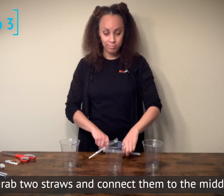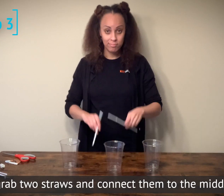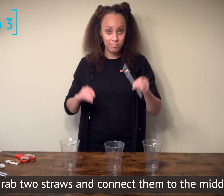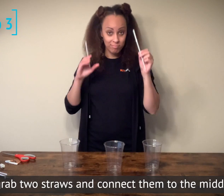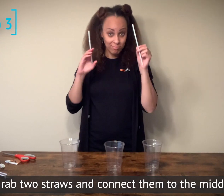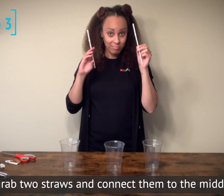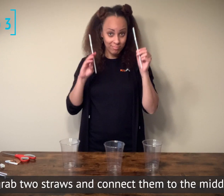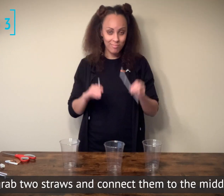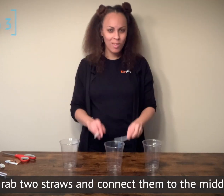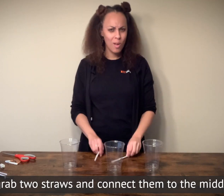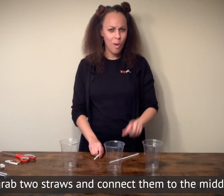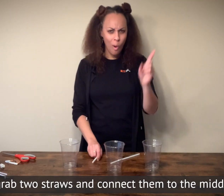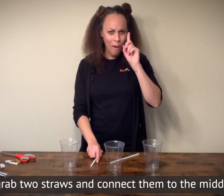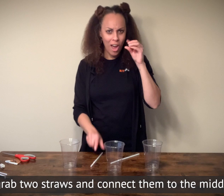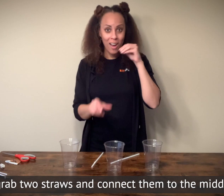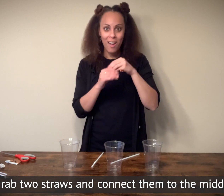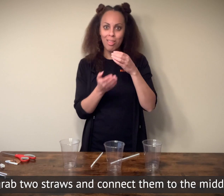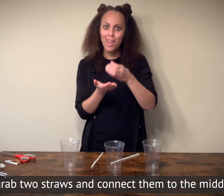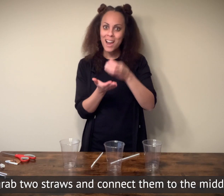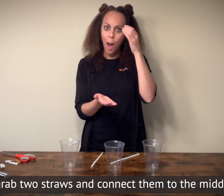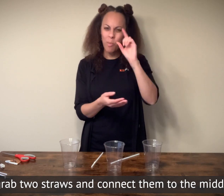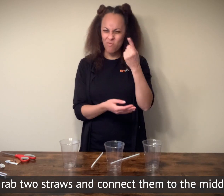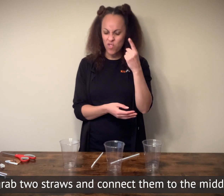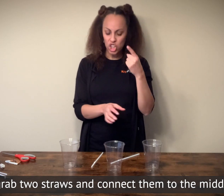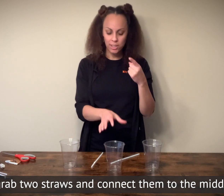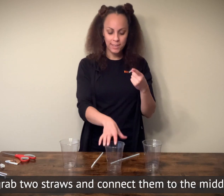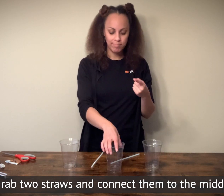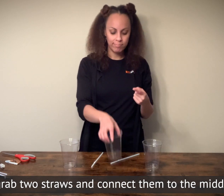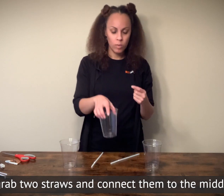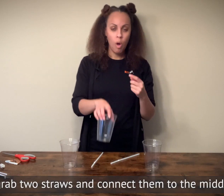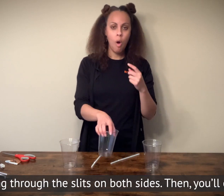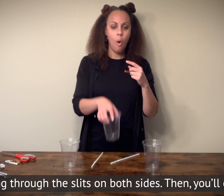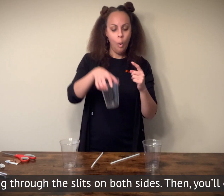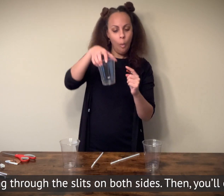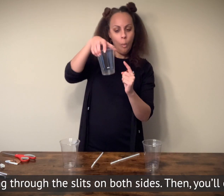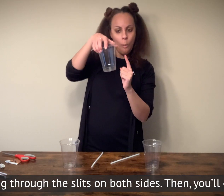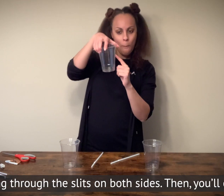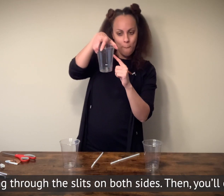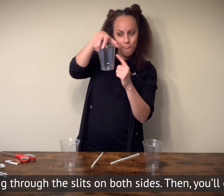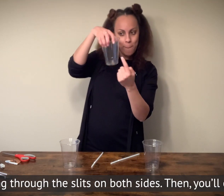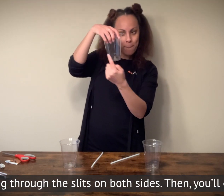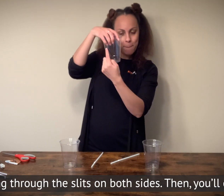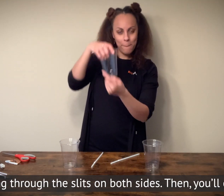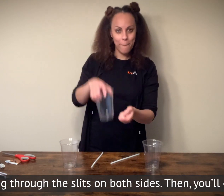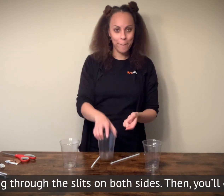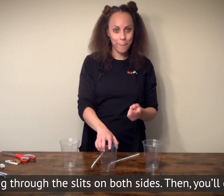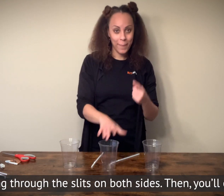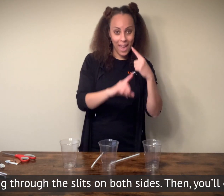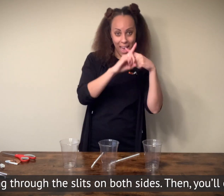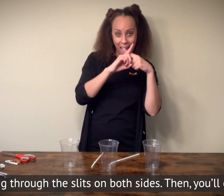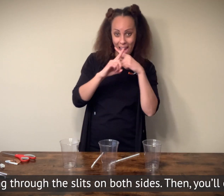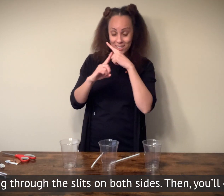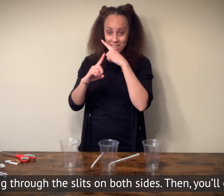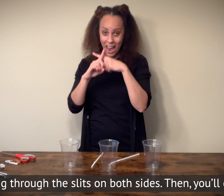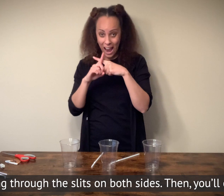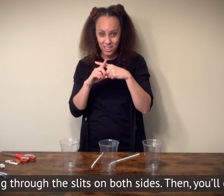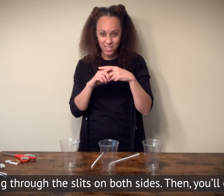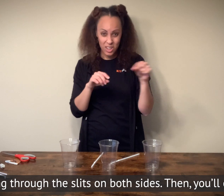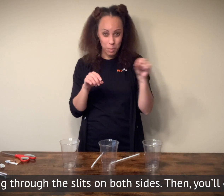Next, grab 2 straws and connect them to the middle cup by poking through the slits